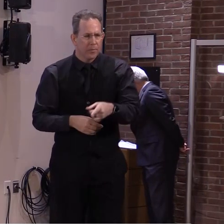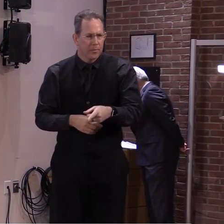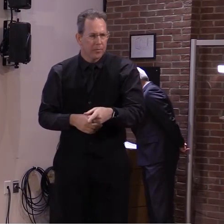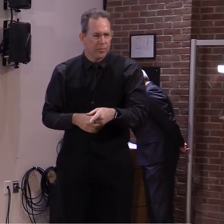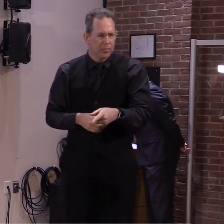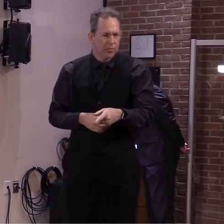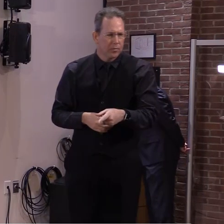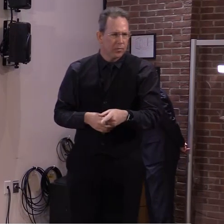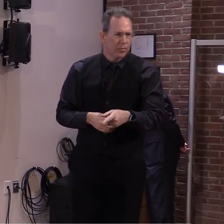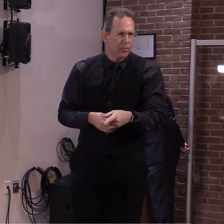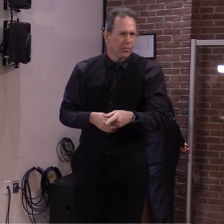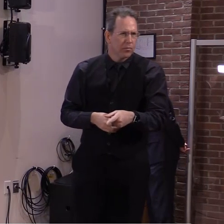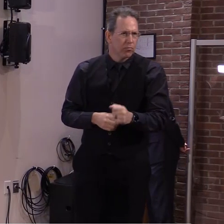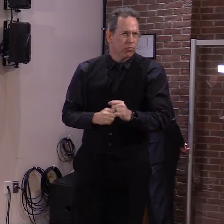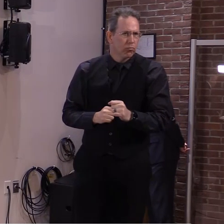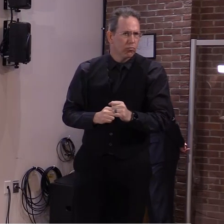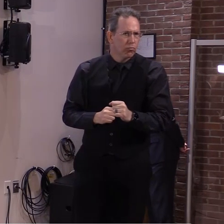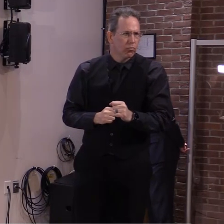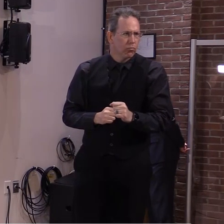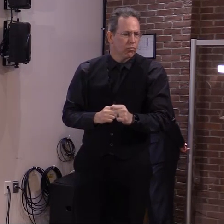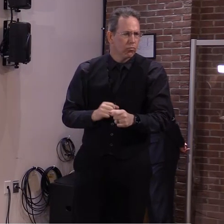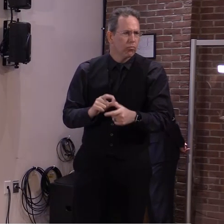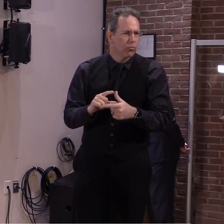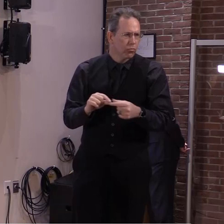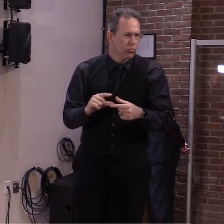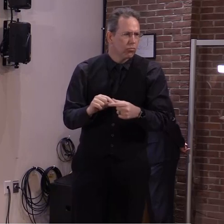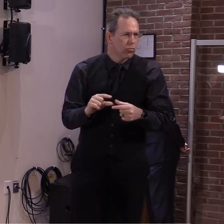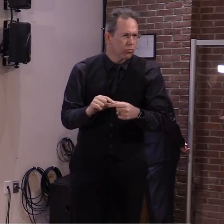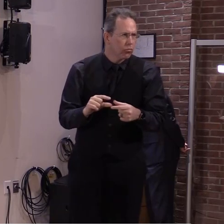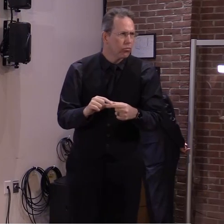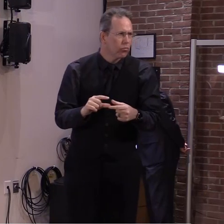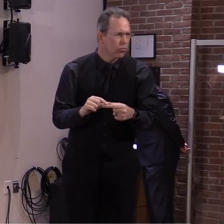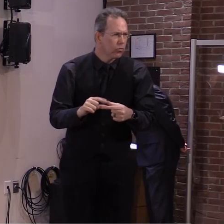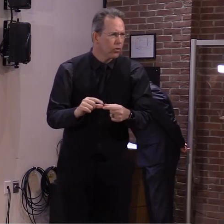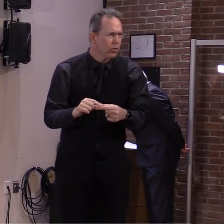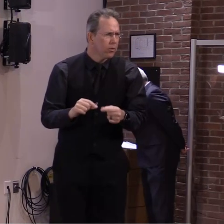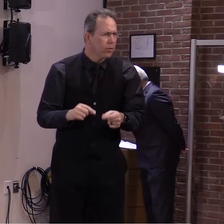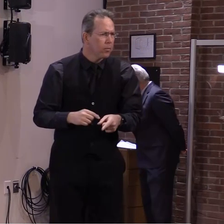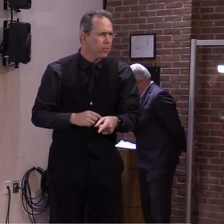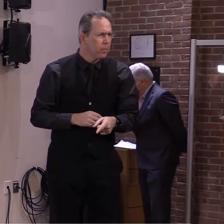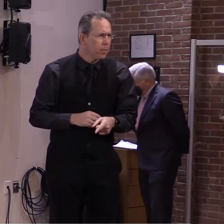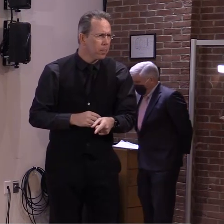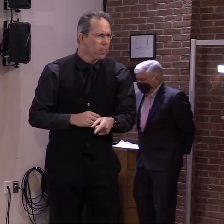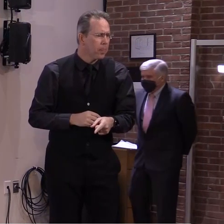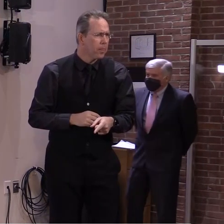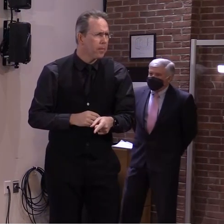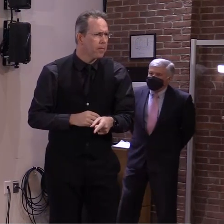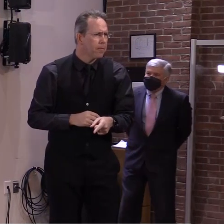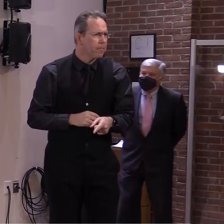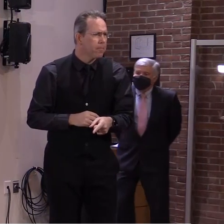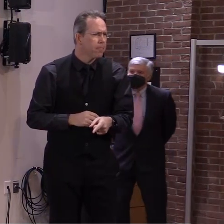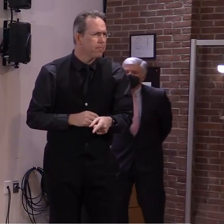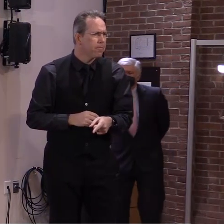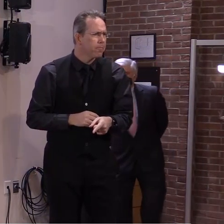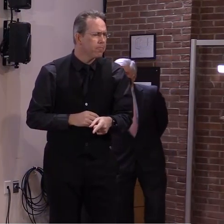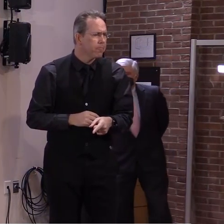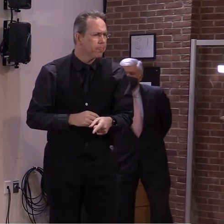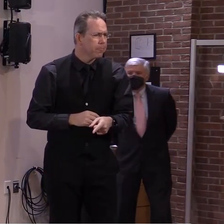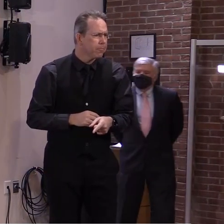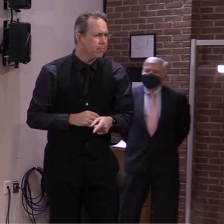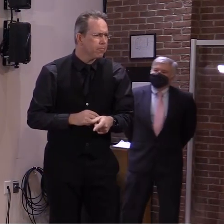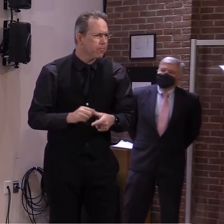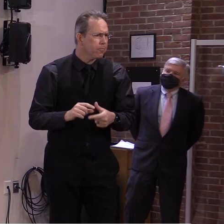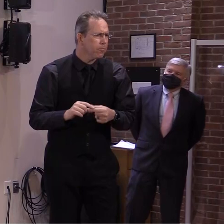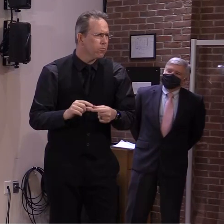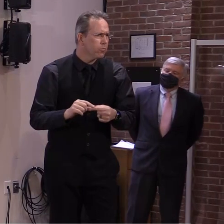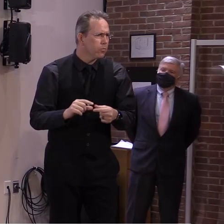Follow up to the to this jump in cases. You say how there's not much that could be done in the next 3 weeks before everyone is